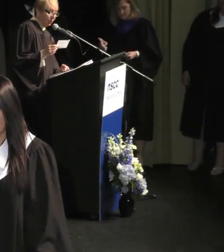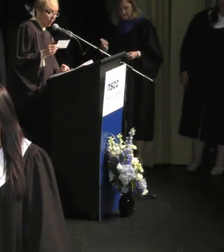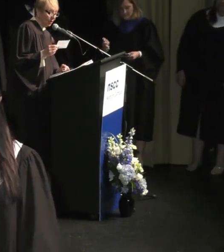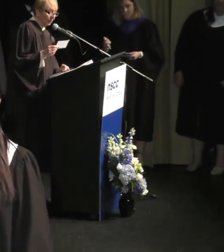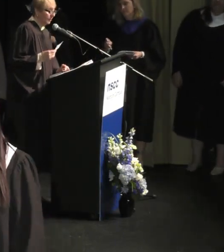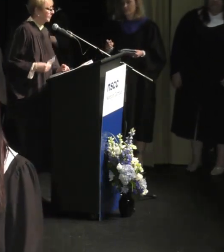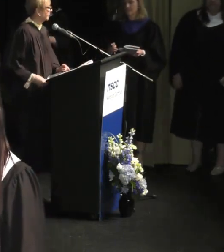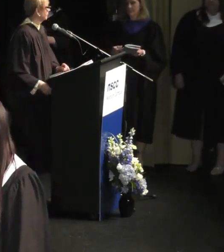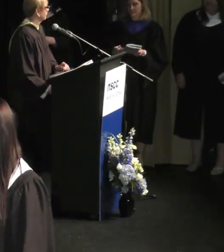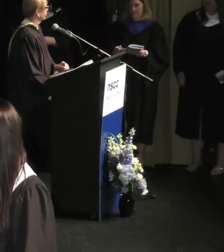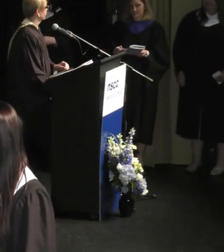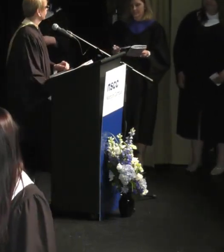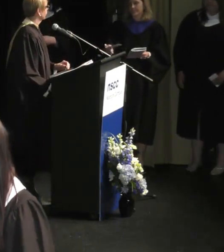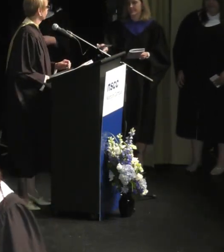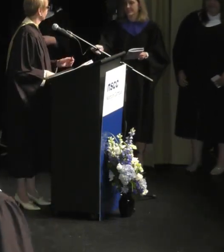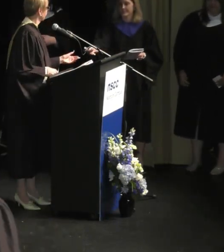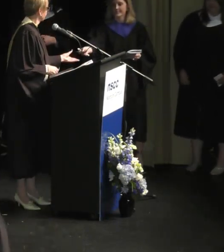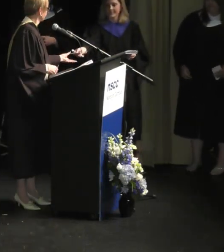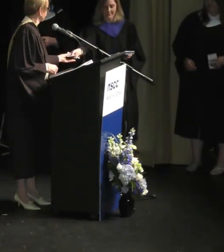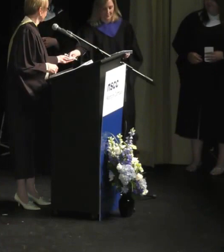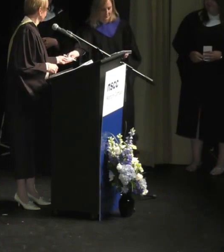Hannah Royal.